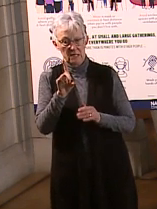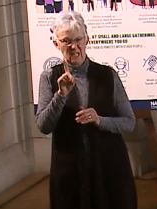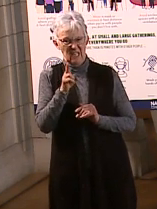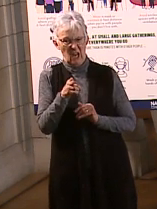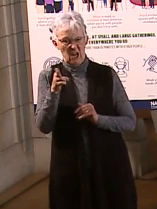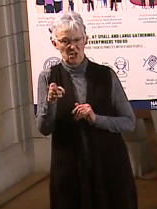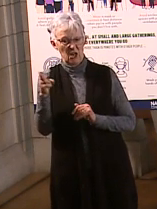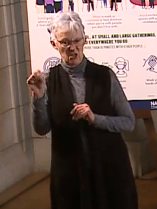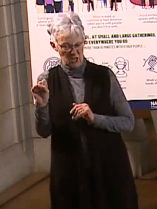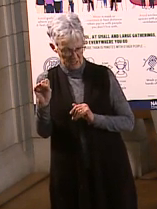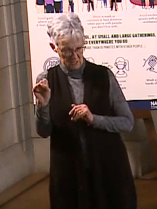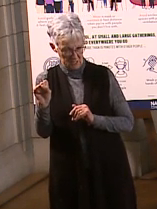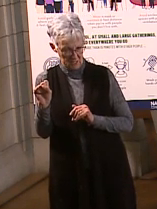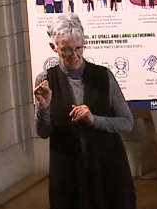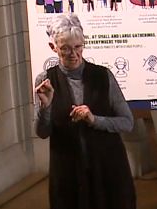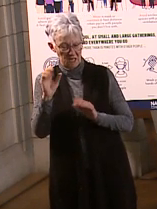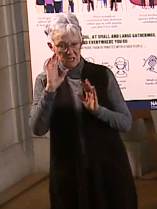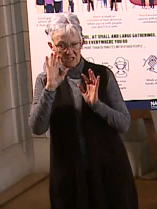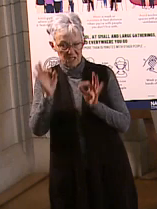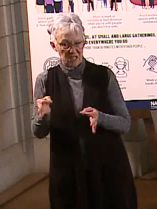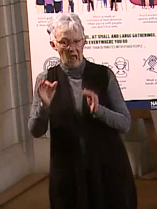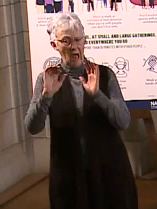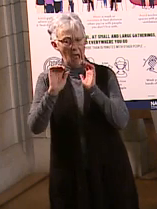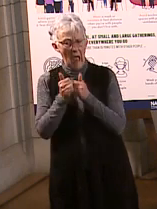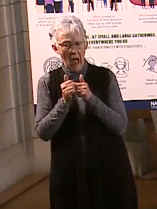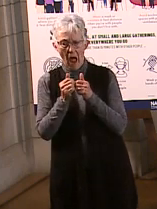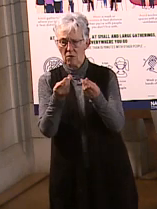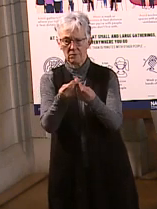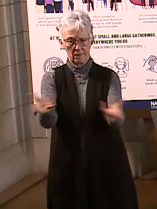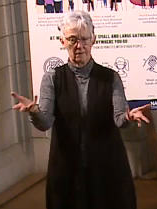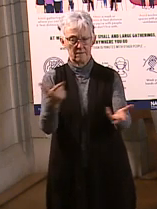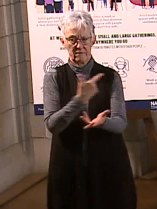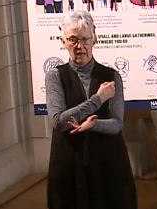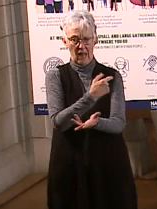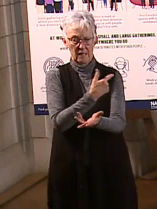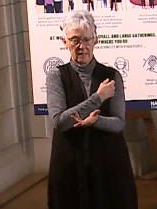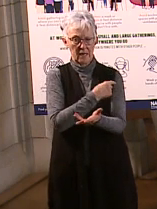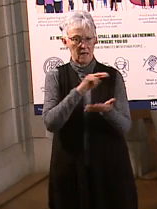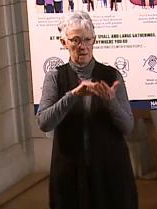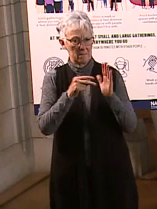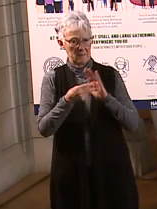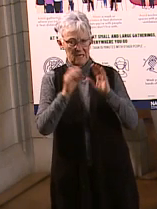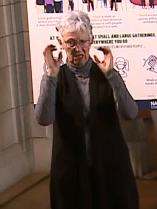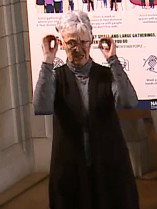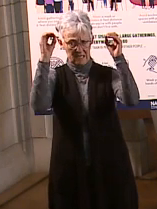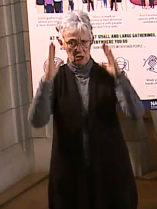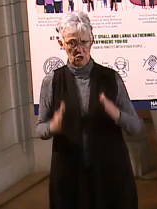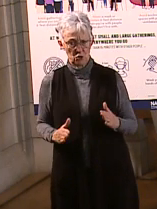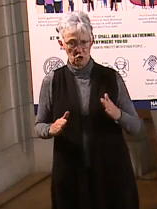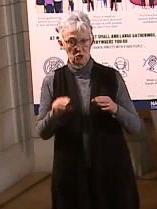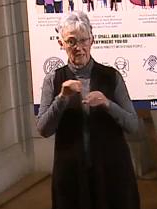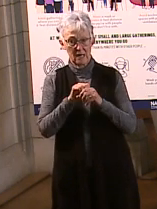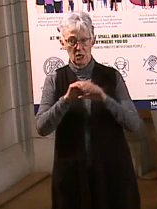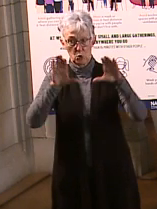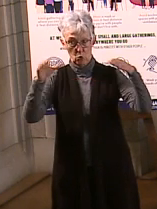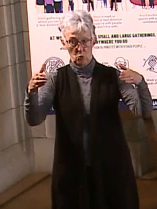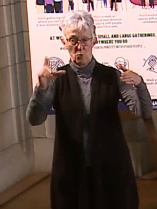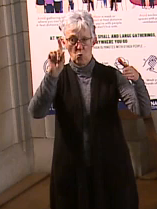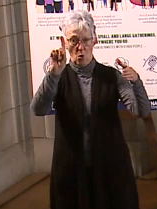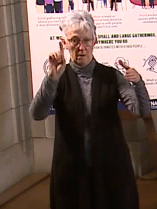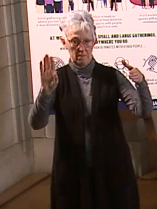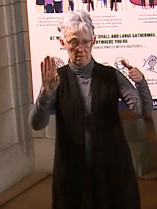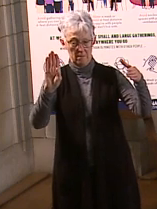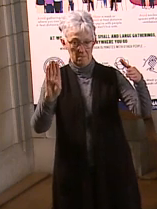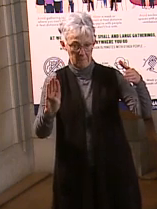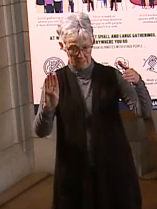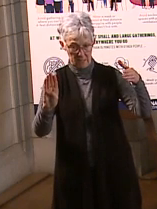pecking order for the distribution of vaccines that puts teachers at the bottom of Tier 1B, or 1B, but at the bottom of Tier